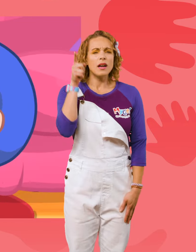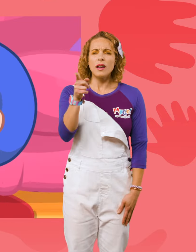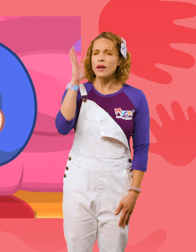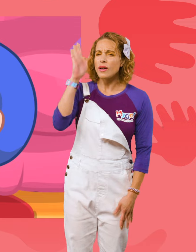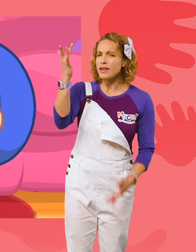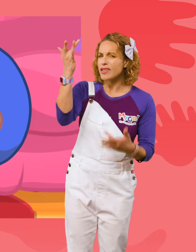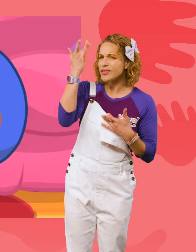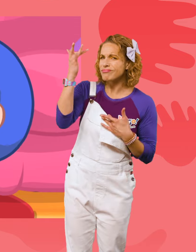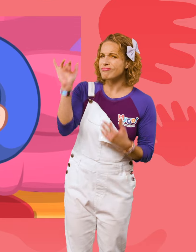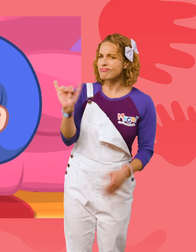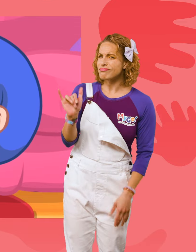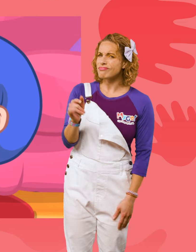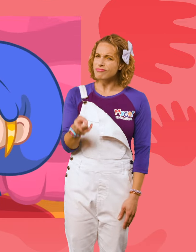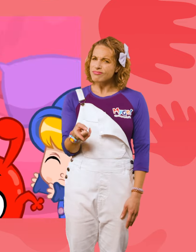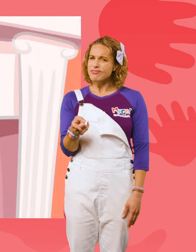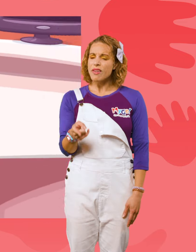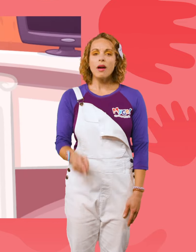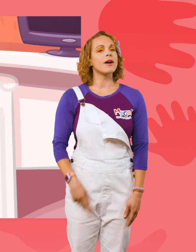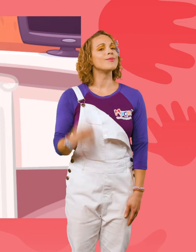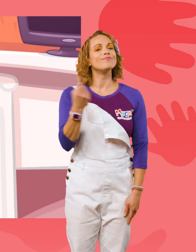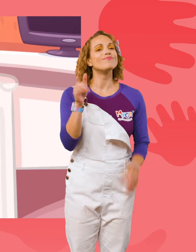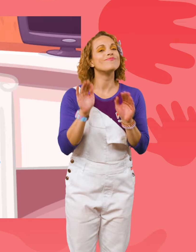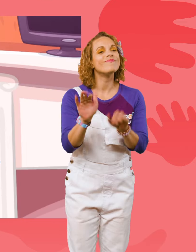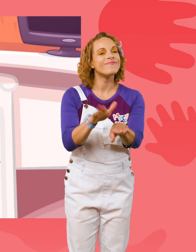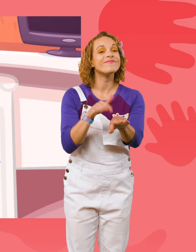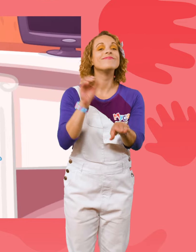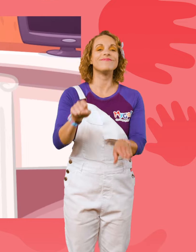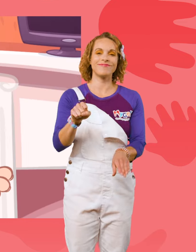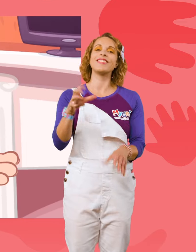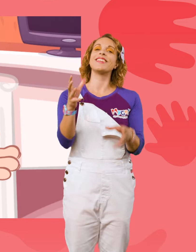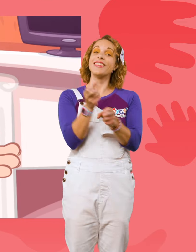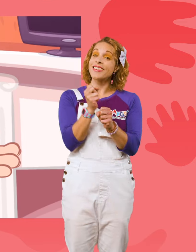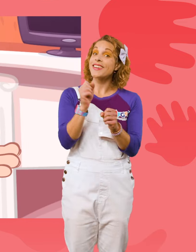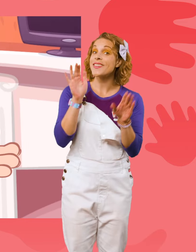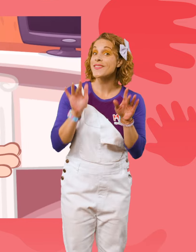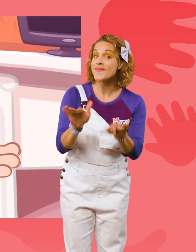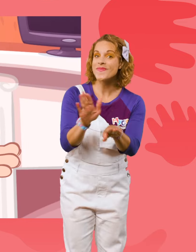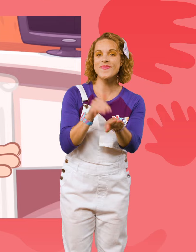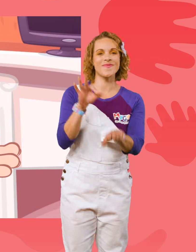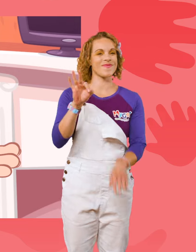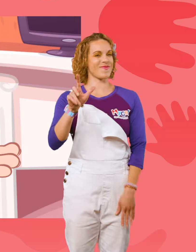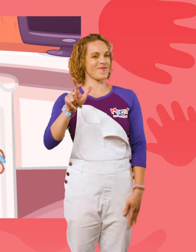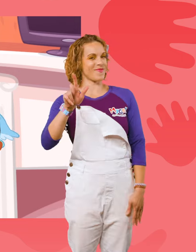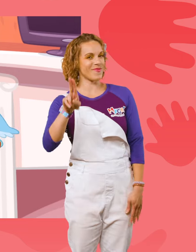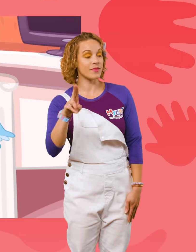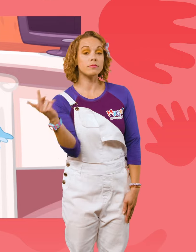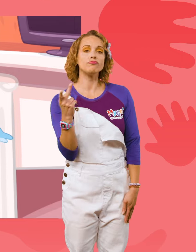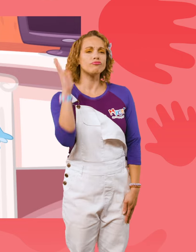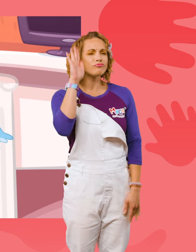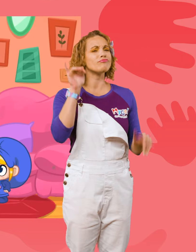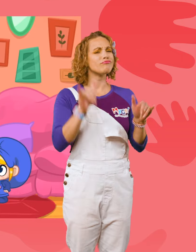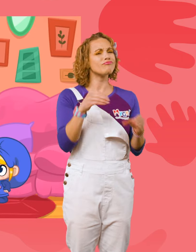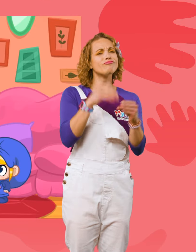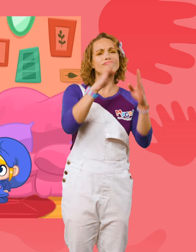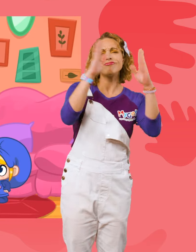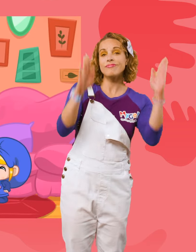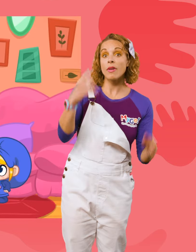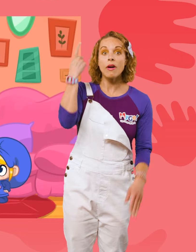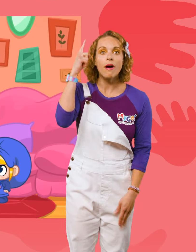Won't you get sick, Daddy? Only magic pets can get the magic pet flu. Telefox and I will